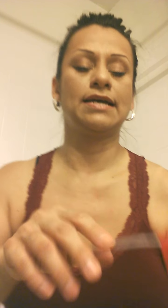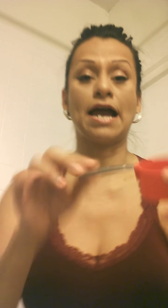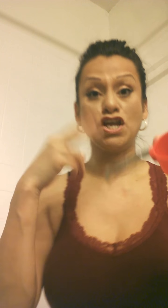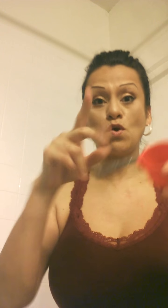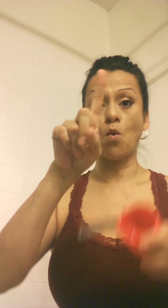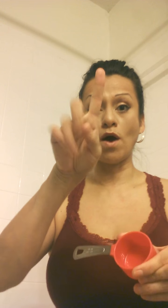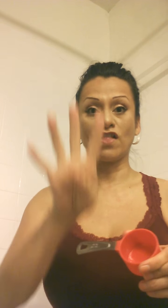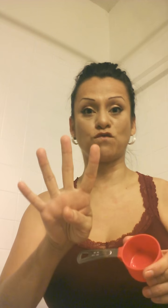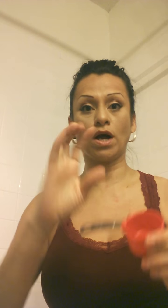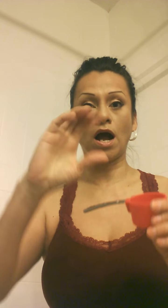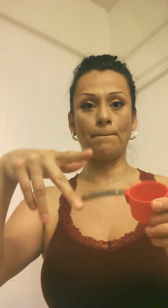Okay, I use 1/4 cup.